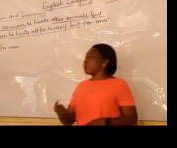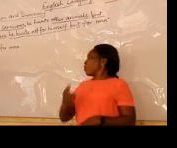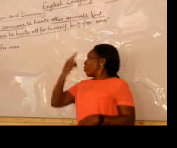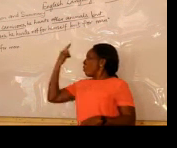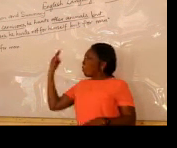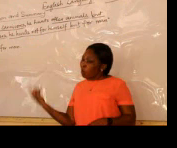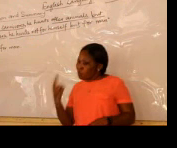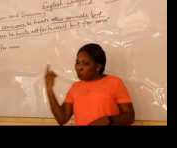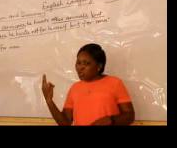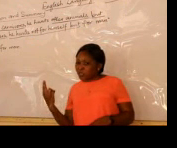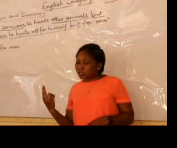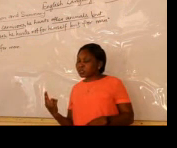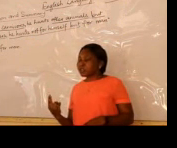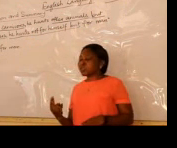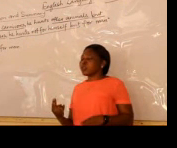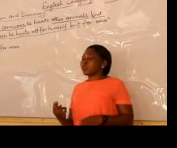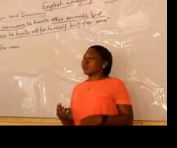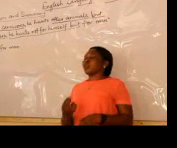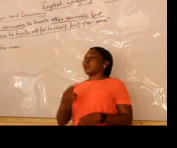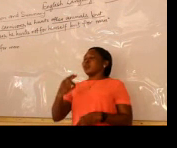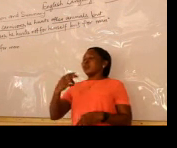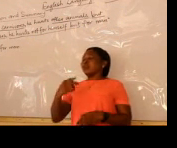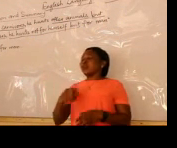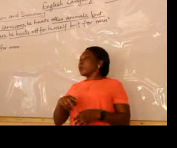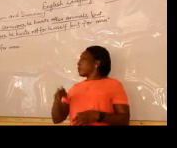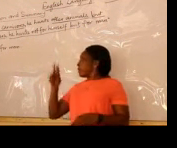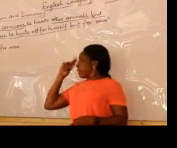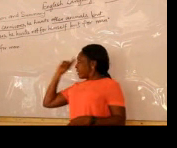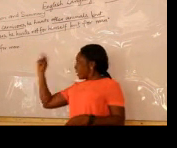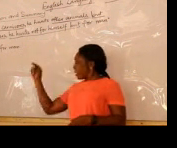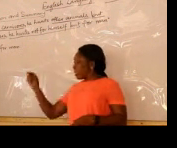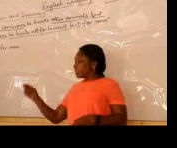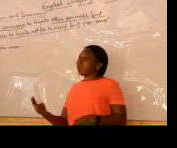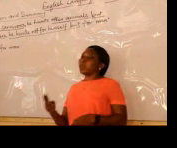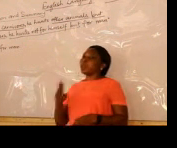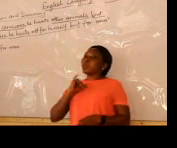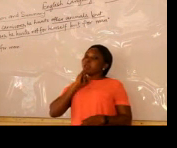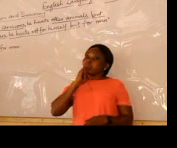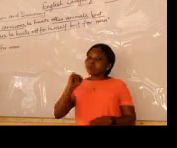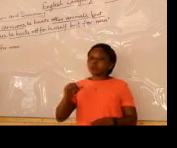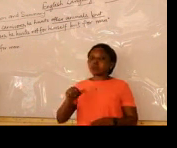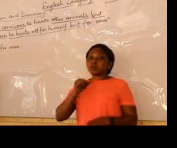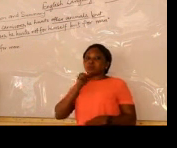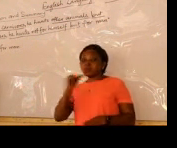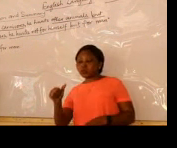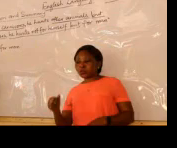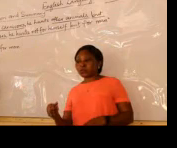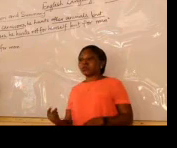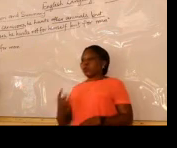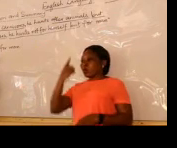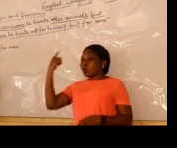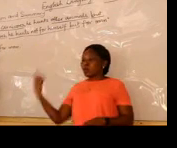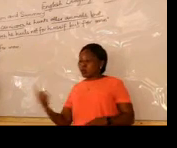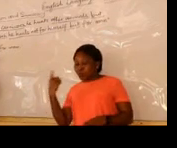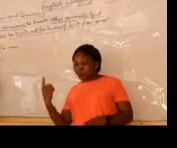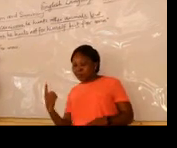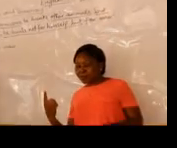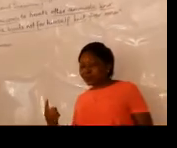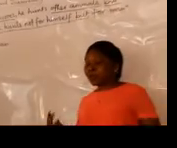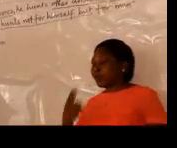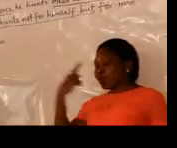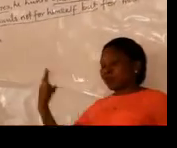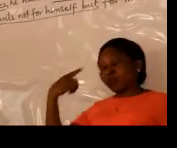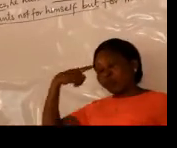So you have to change it, and it becomes, it hunts